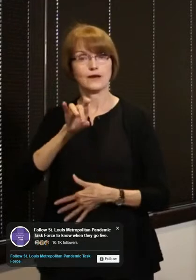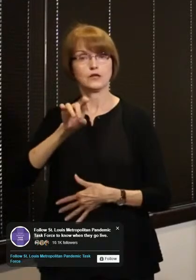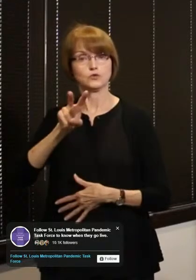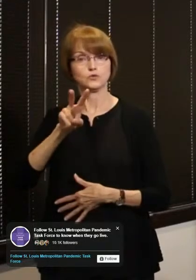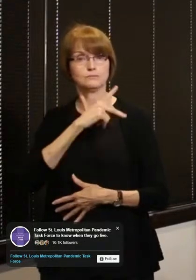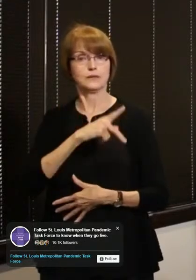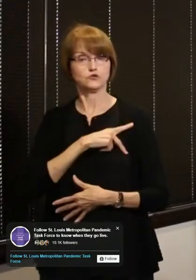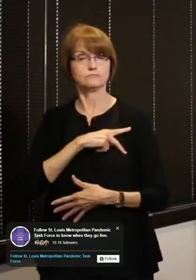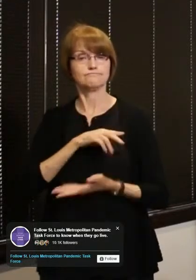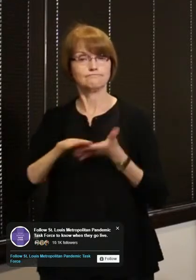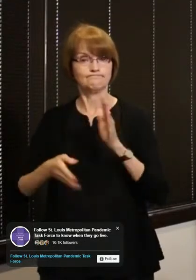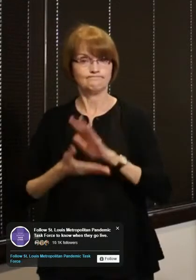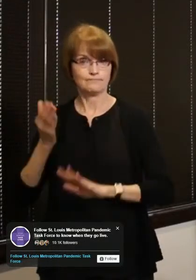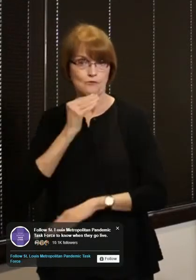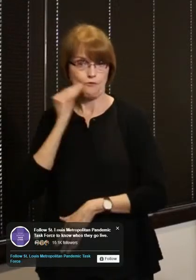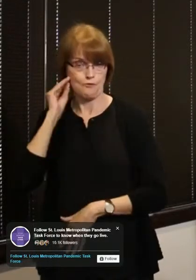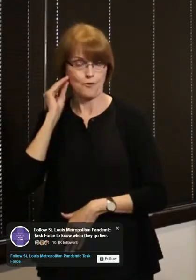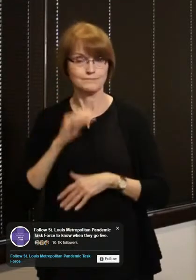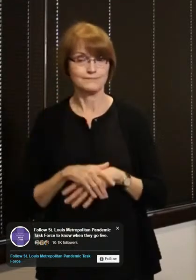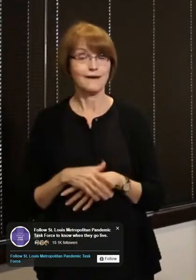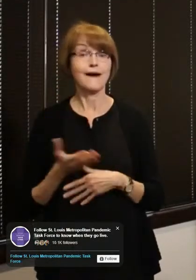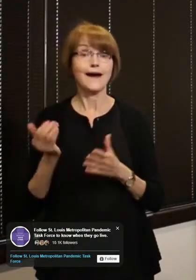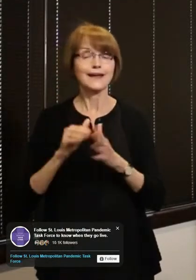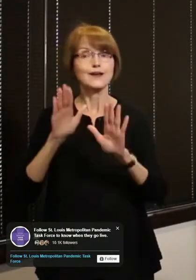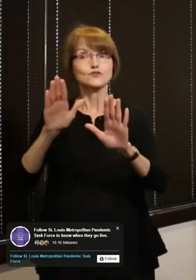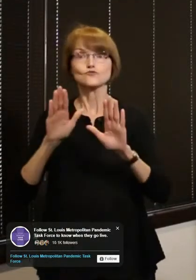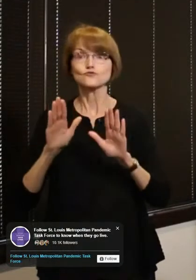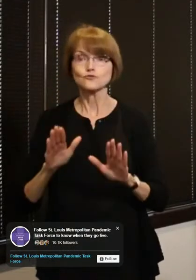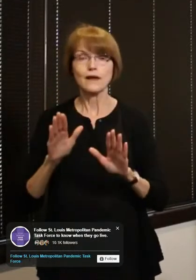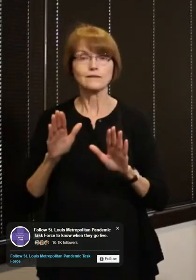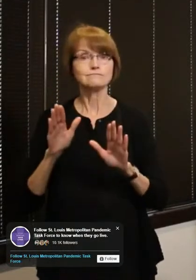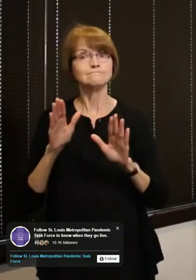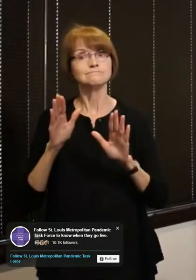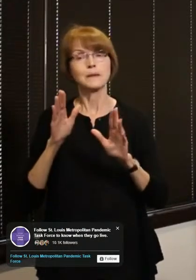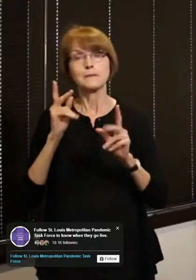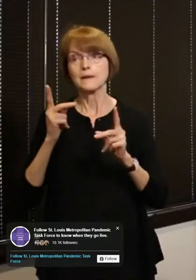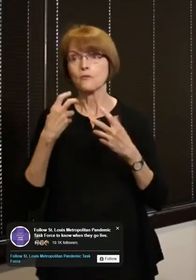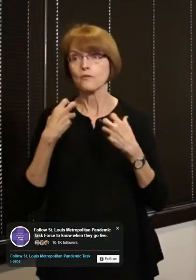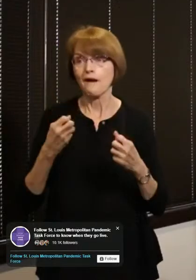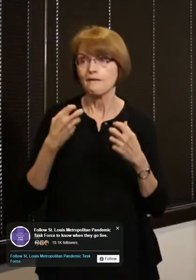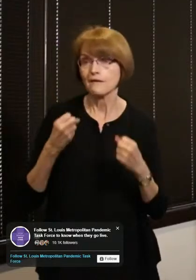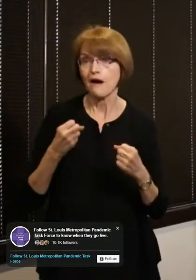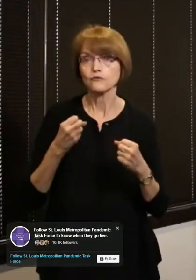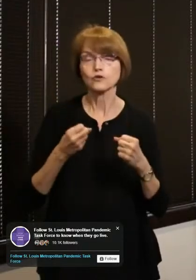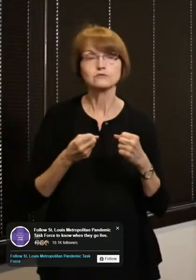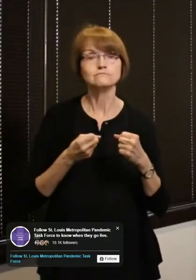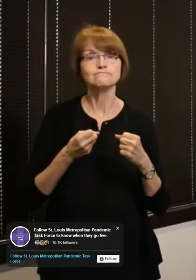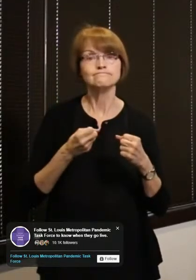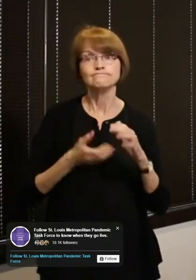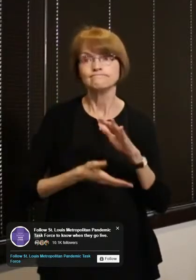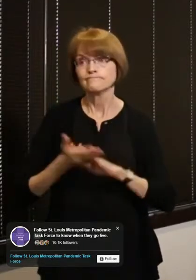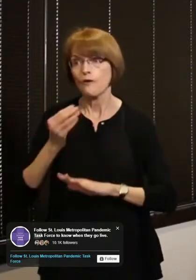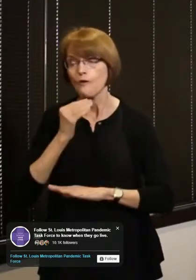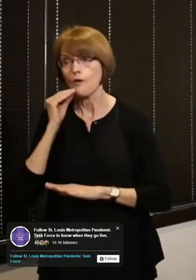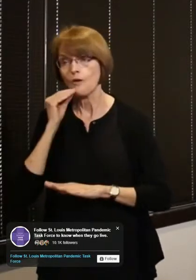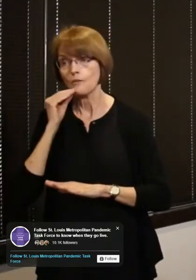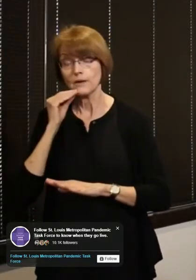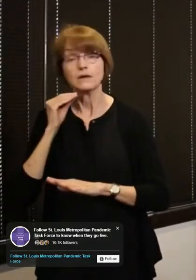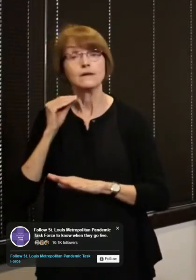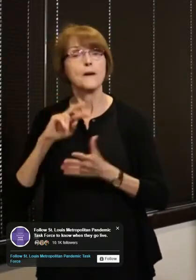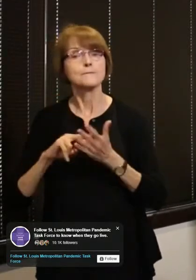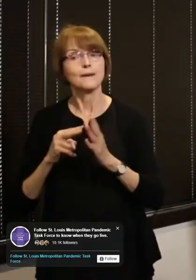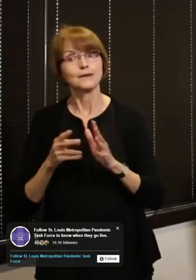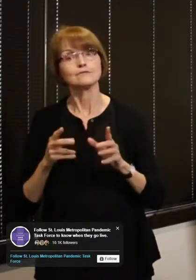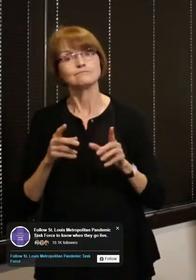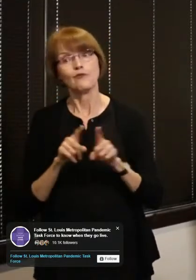3,982 patients. And again, it's great to see this many people recovering and being released back home, but it also means that we have increased numbers